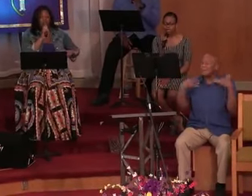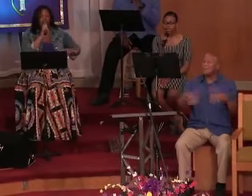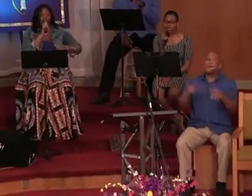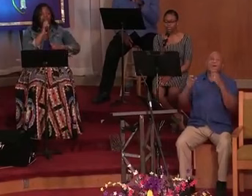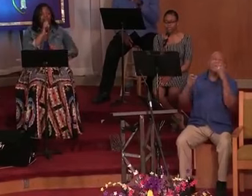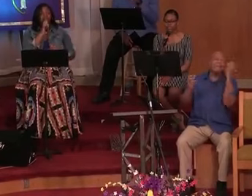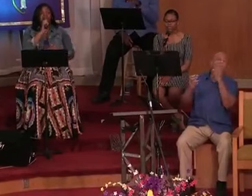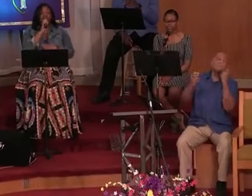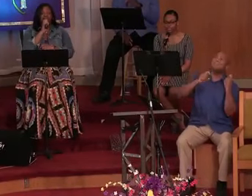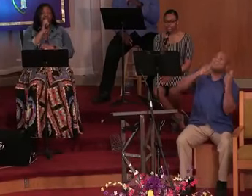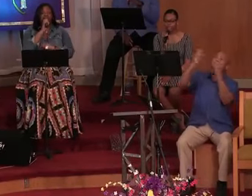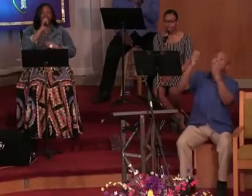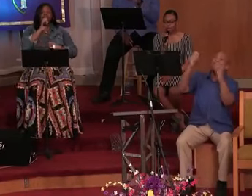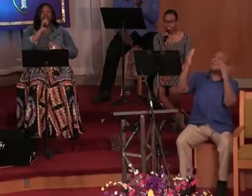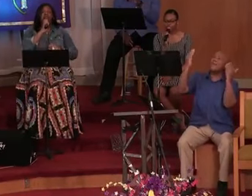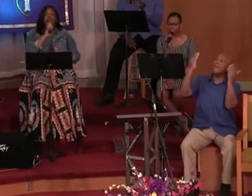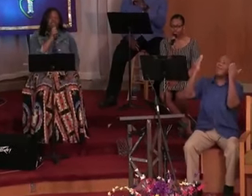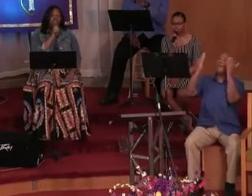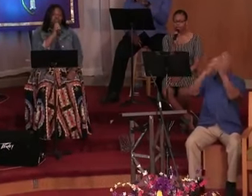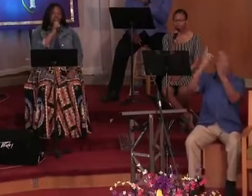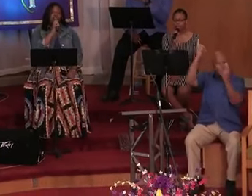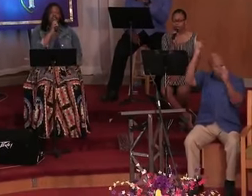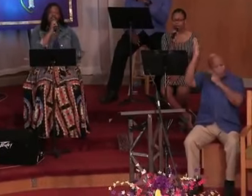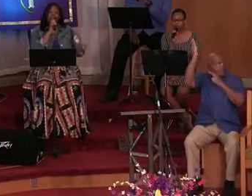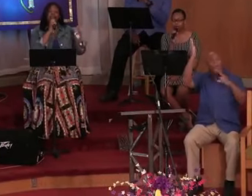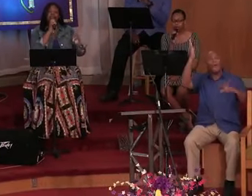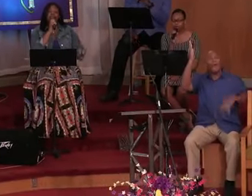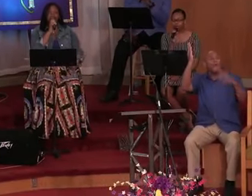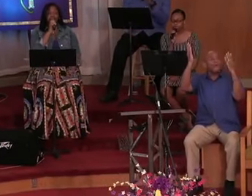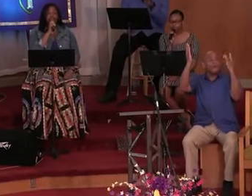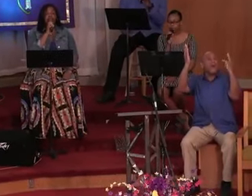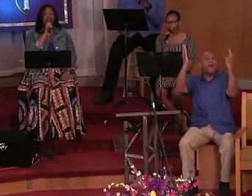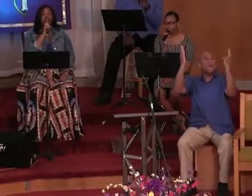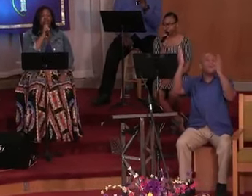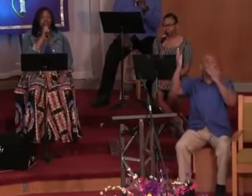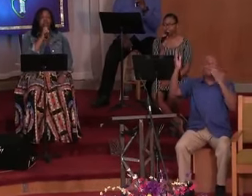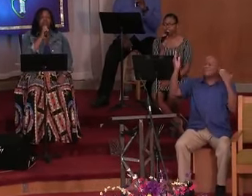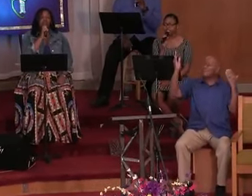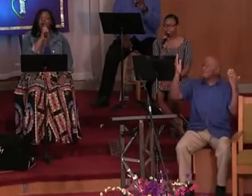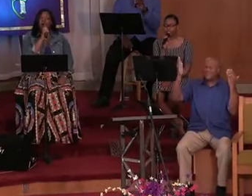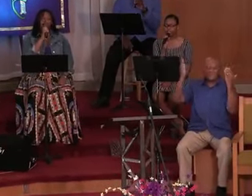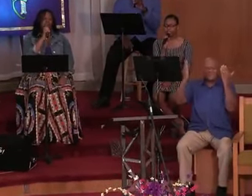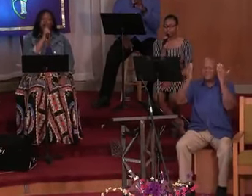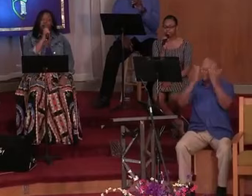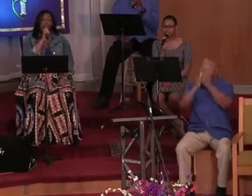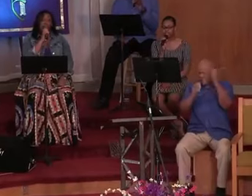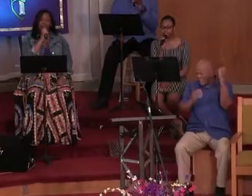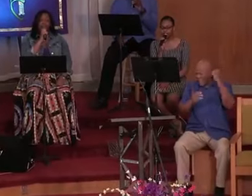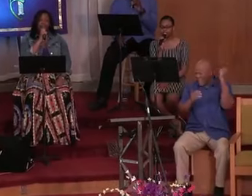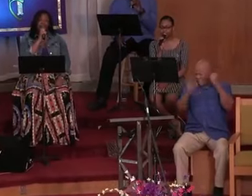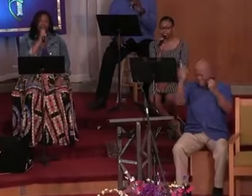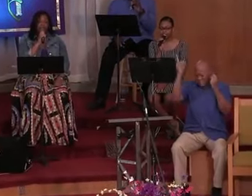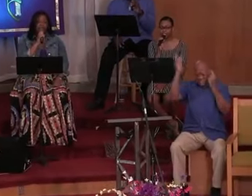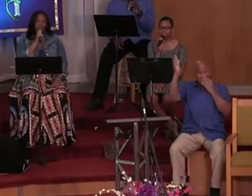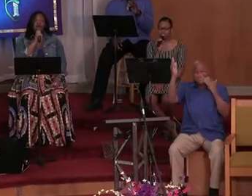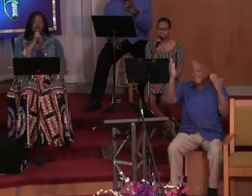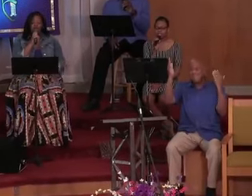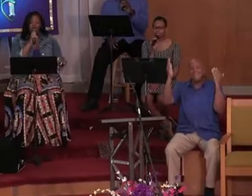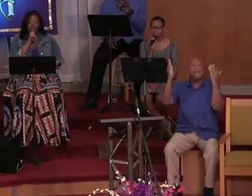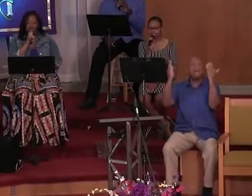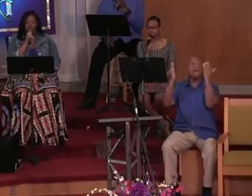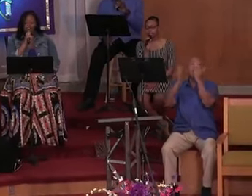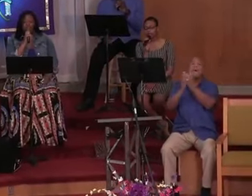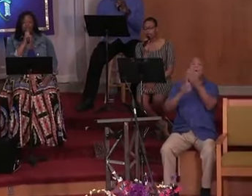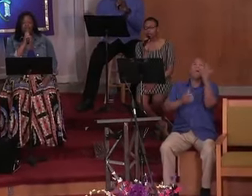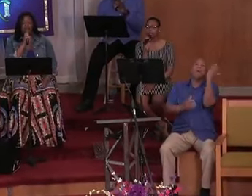Oh, give thanks unto the Lord, for he is good. Oh, yes. Yes, he is